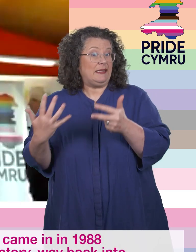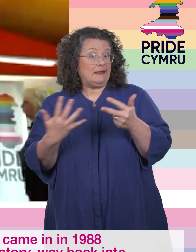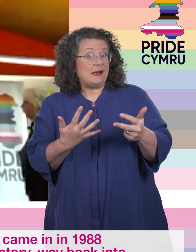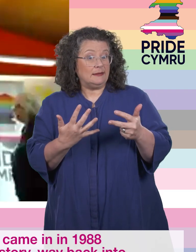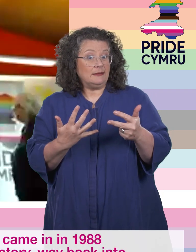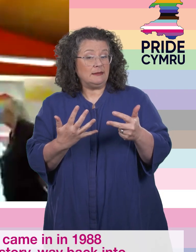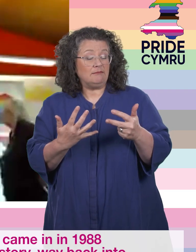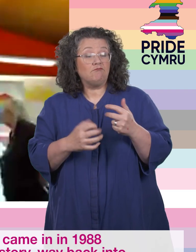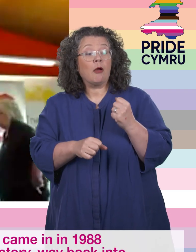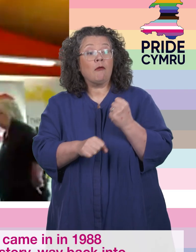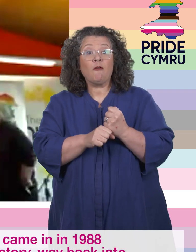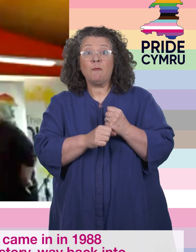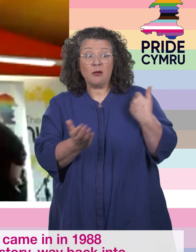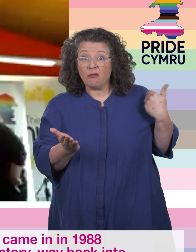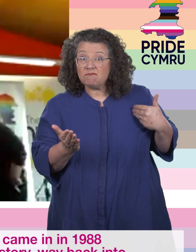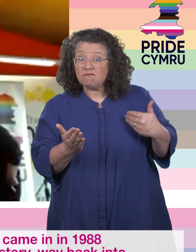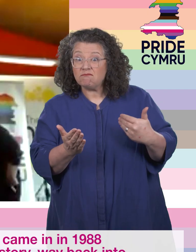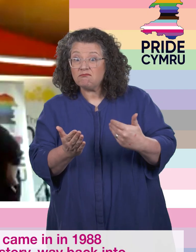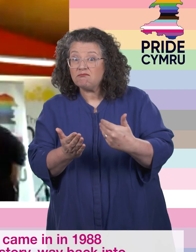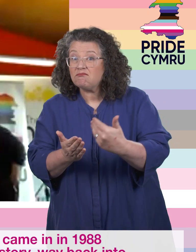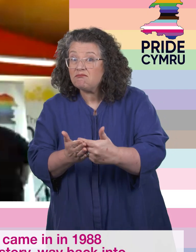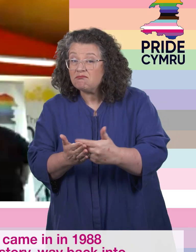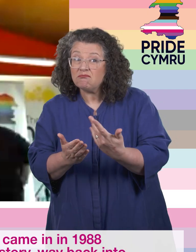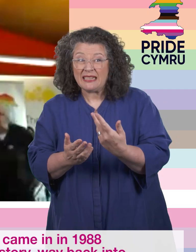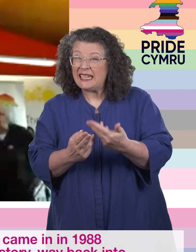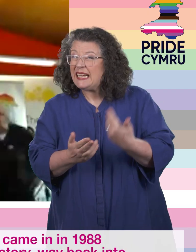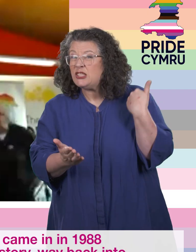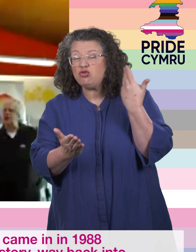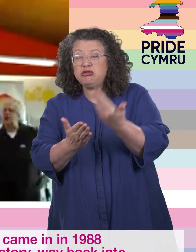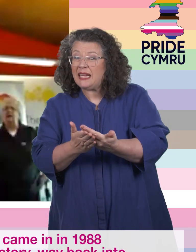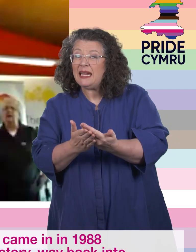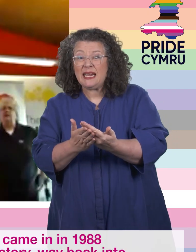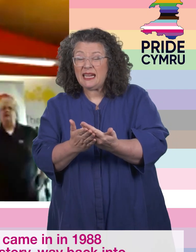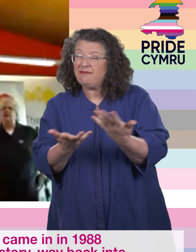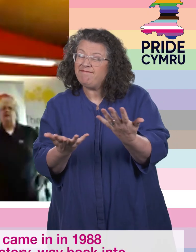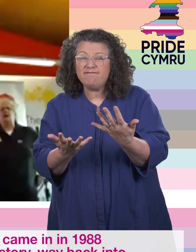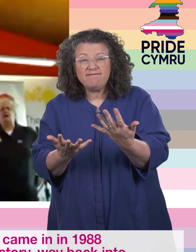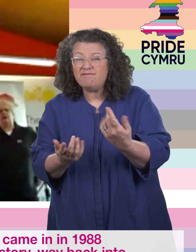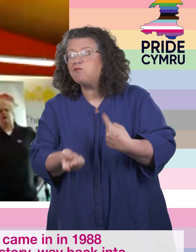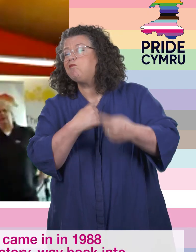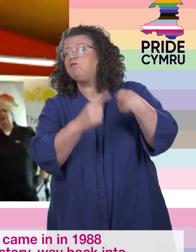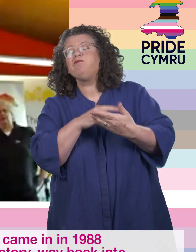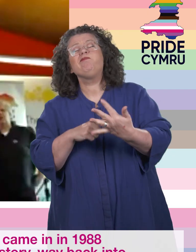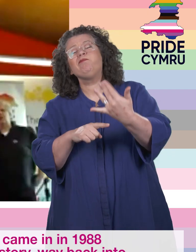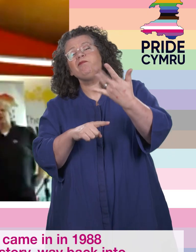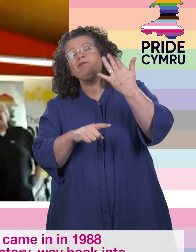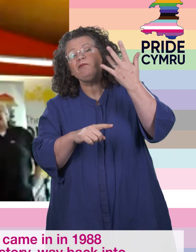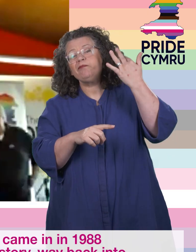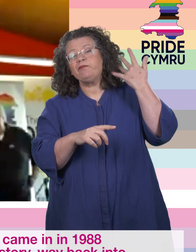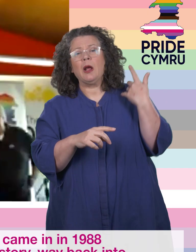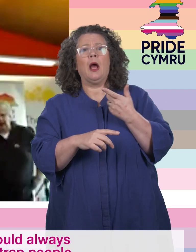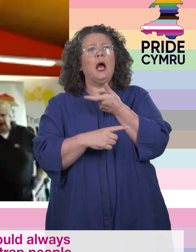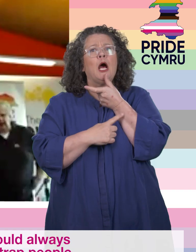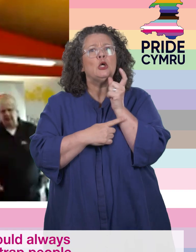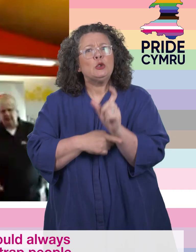little law that came in 1988. And the governments throughout history, way back